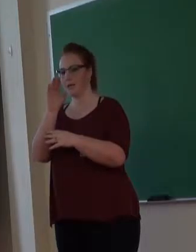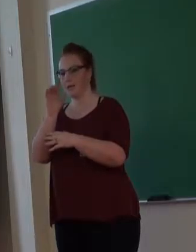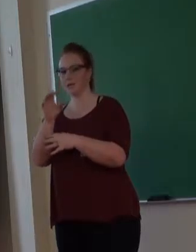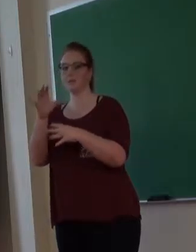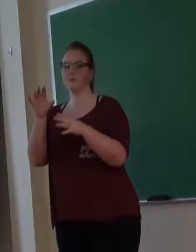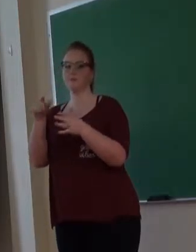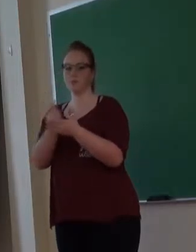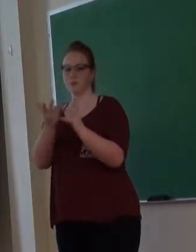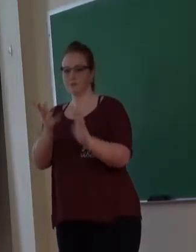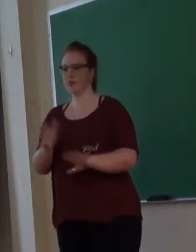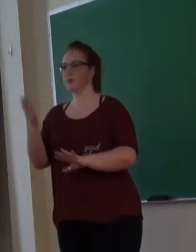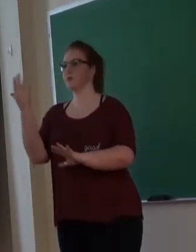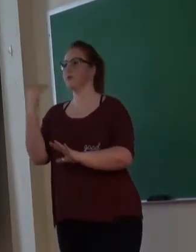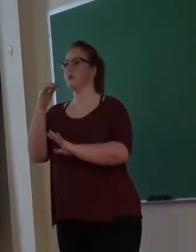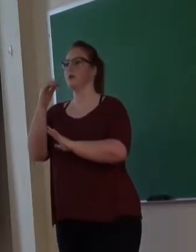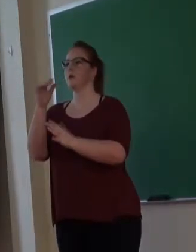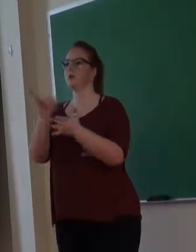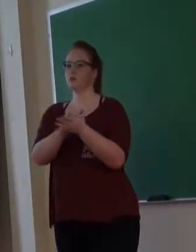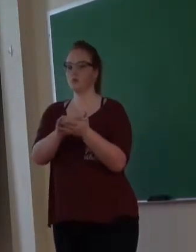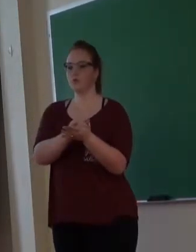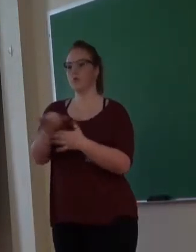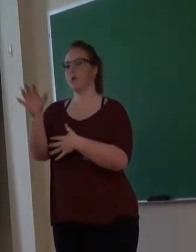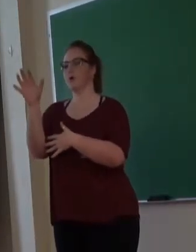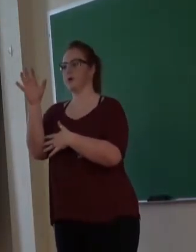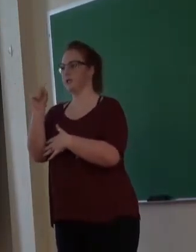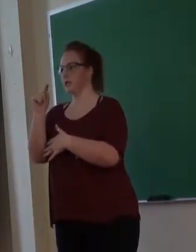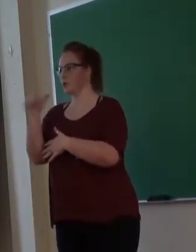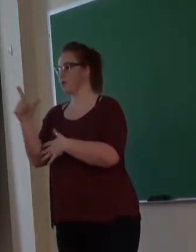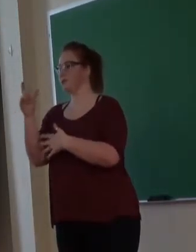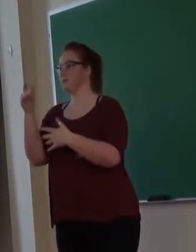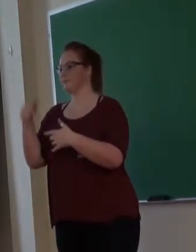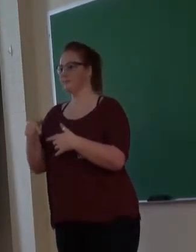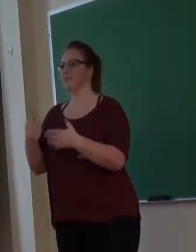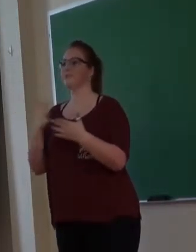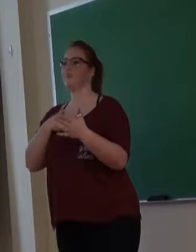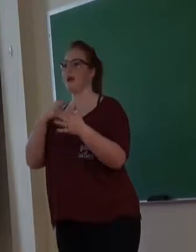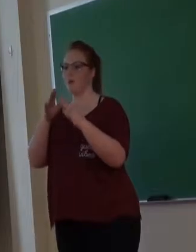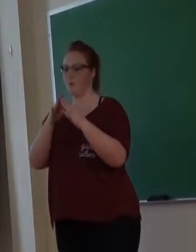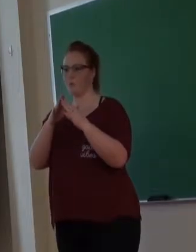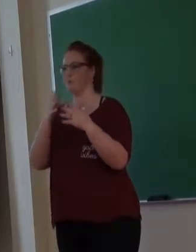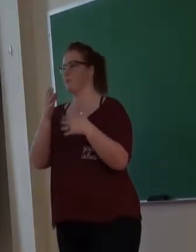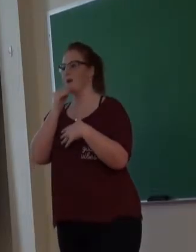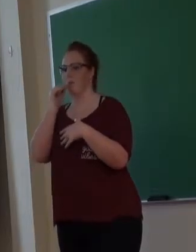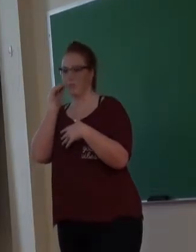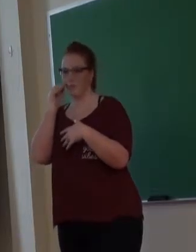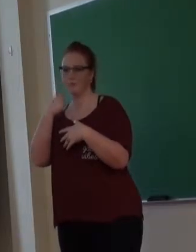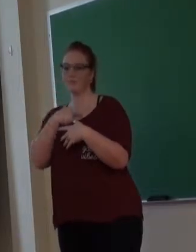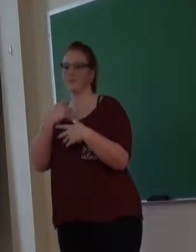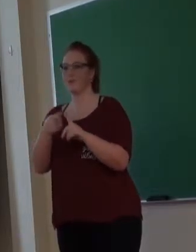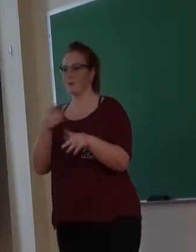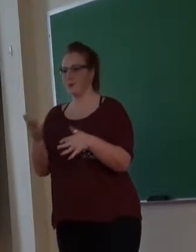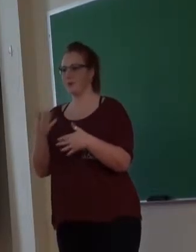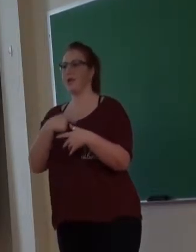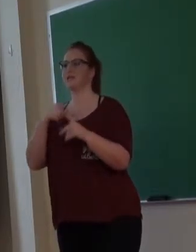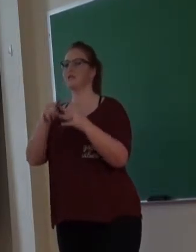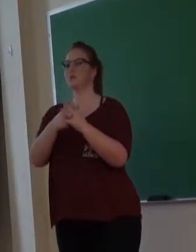in St. Louis and New York City. Moved back, this is my home, so moved back here. Started at William Woods in advancement, so